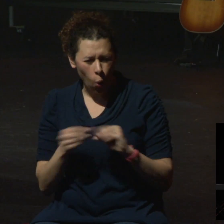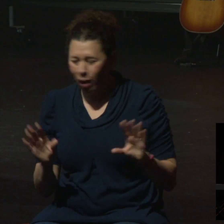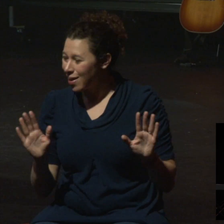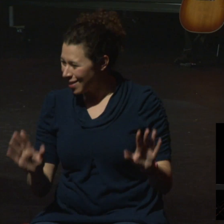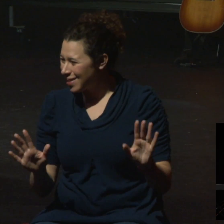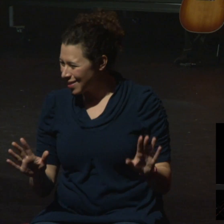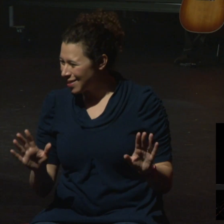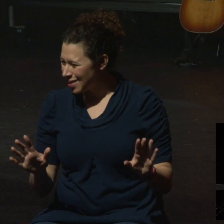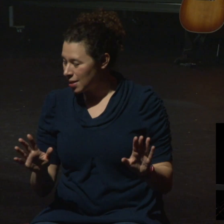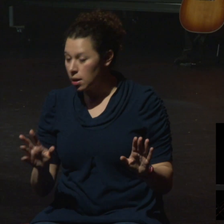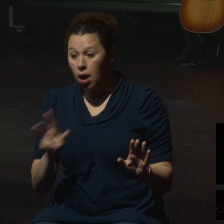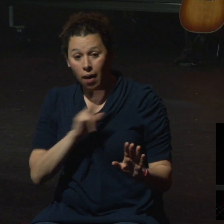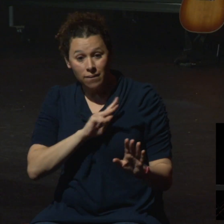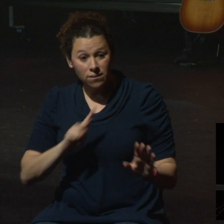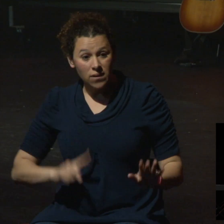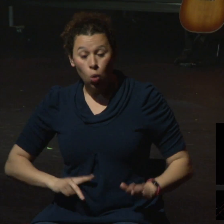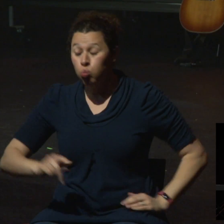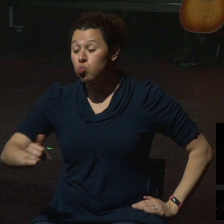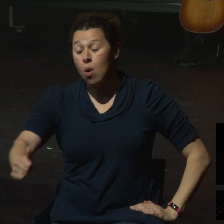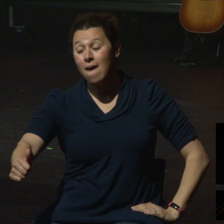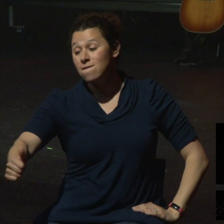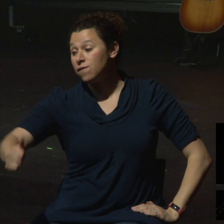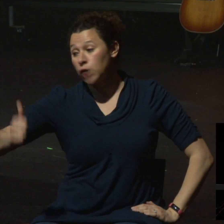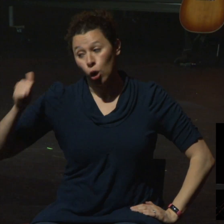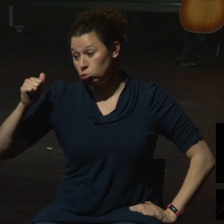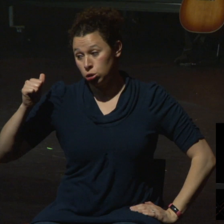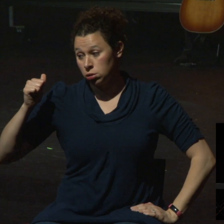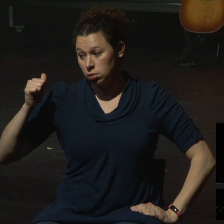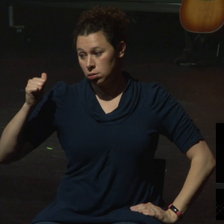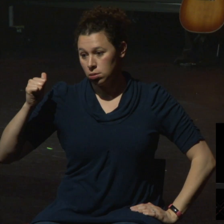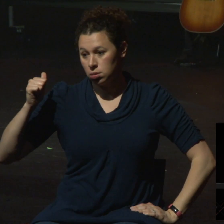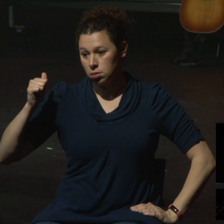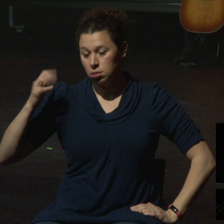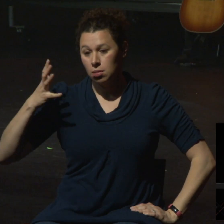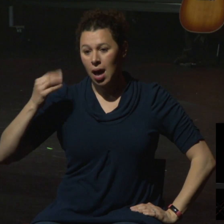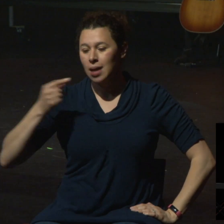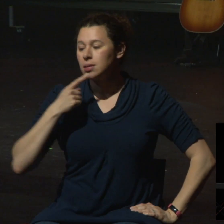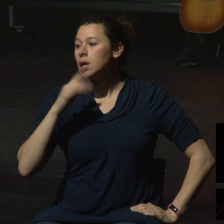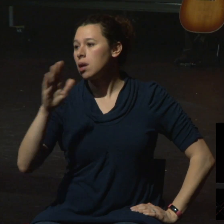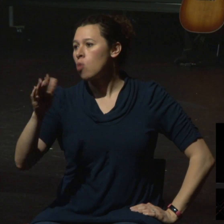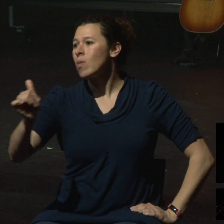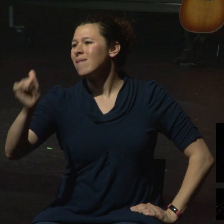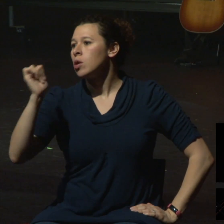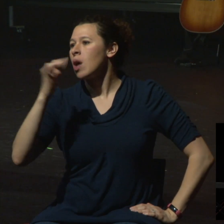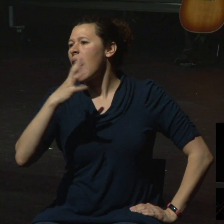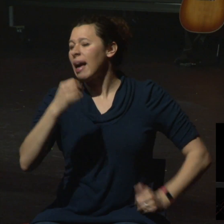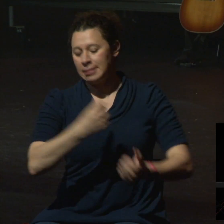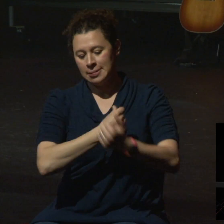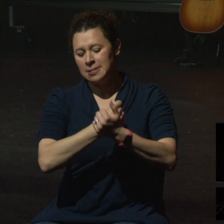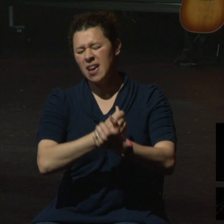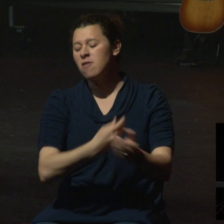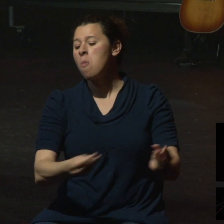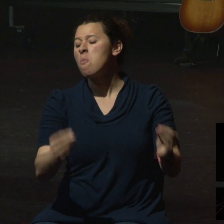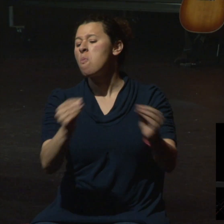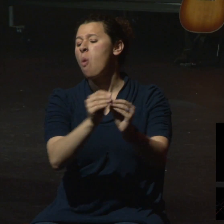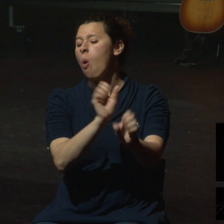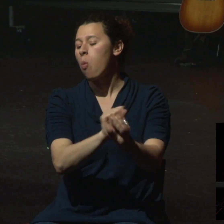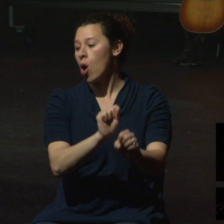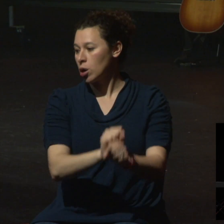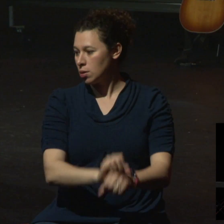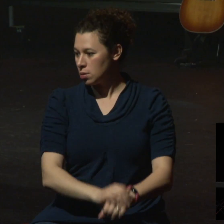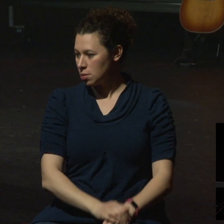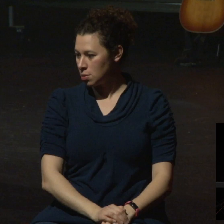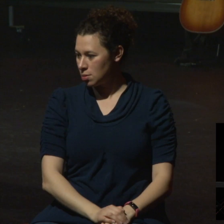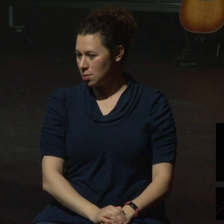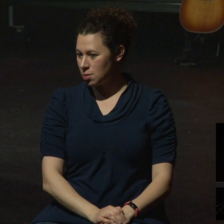does Pharaoh refuse, but Pharaoh increases the workload on the Israelites. Because at first they were providing